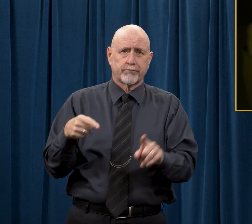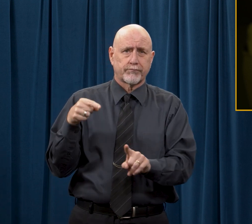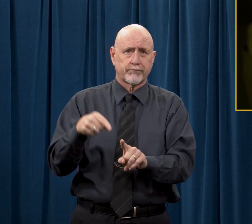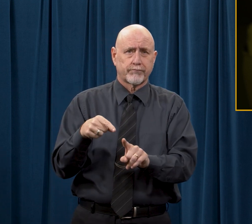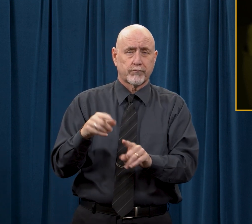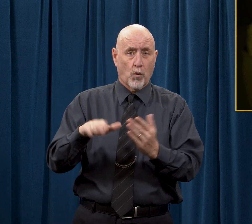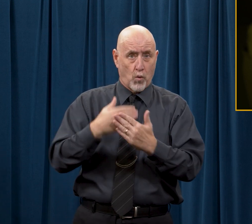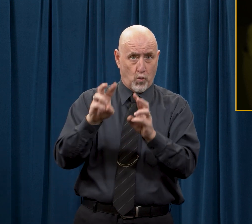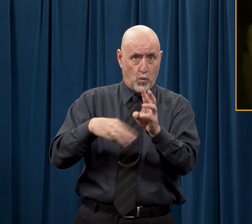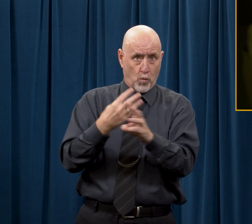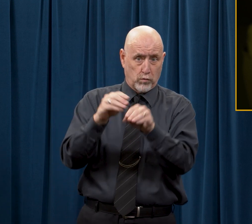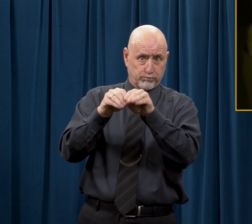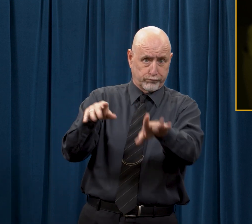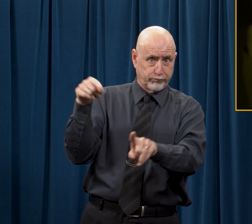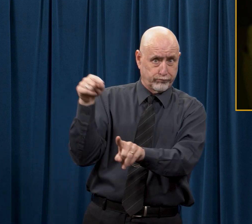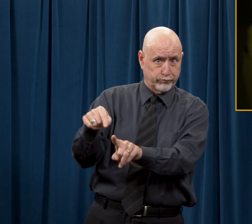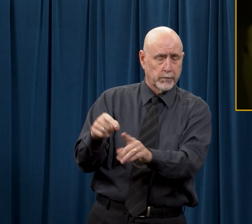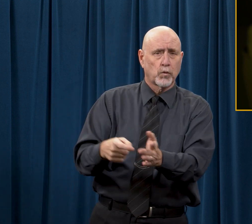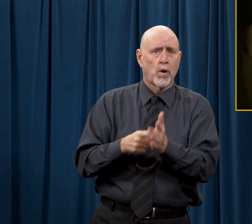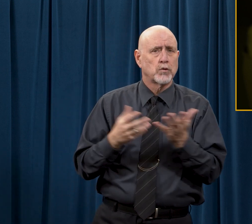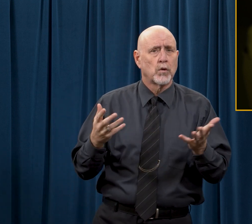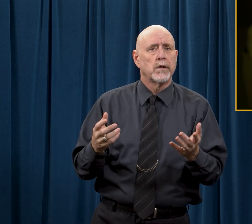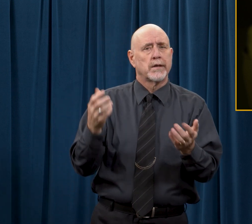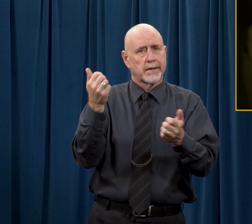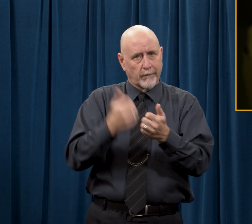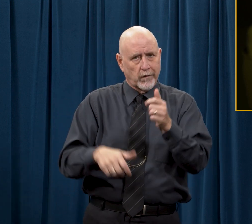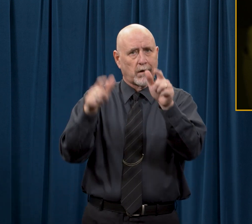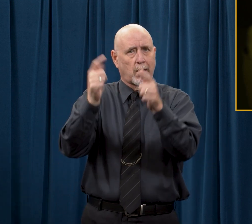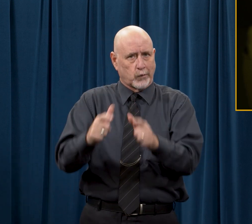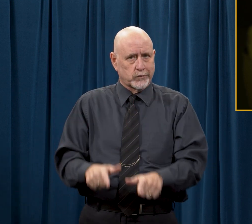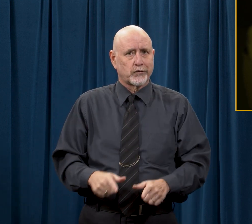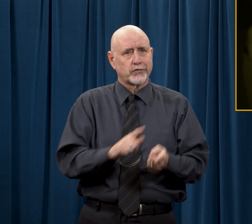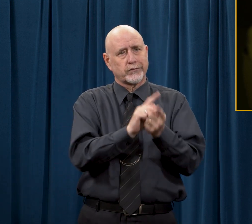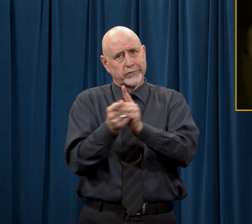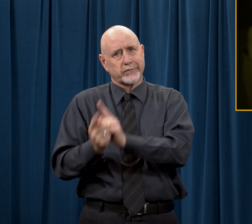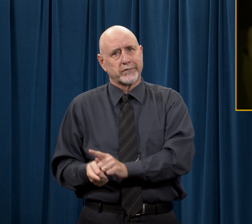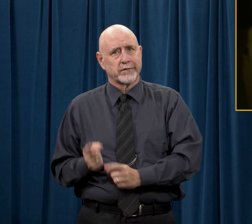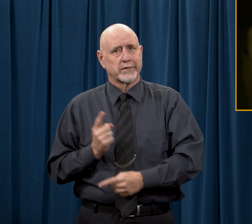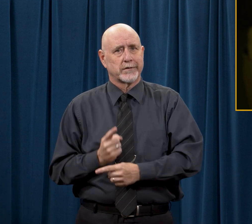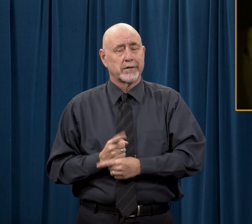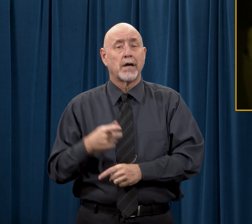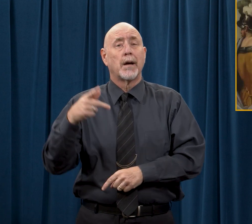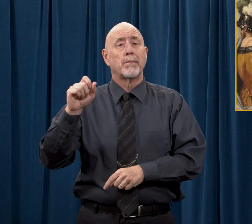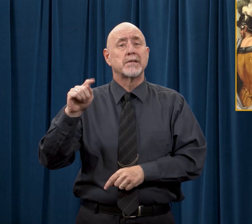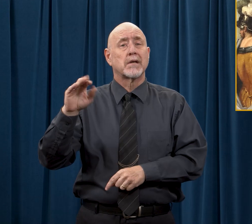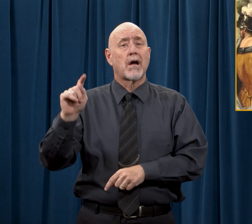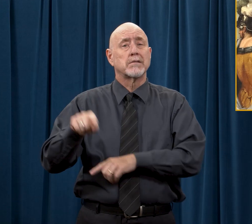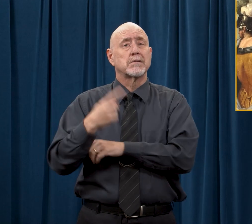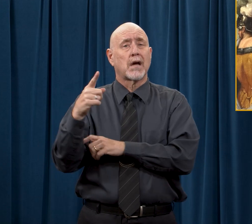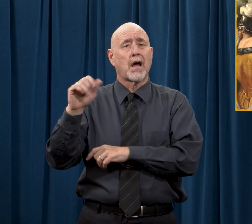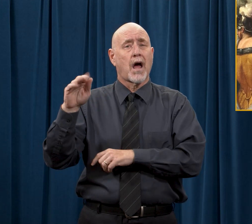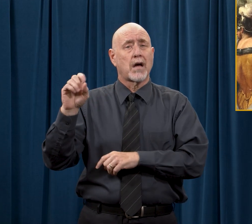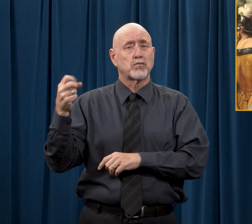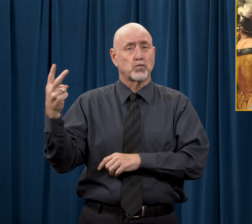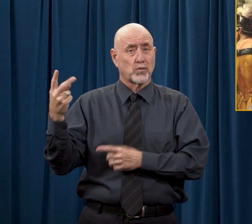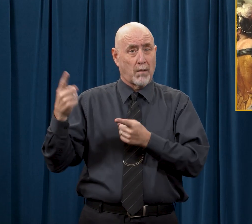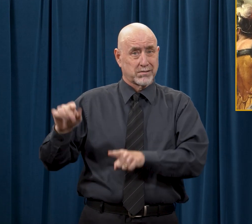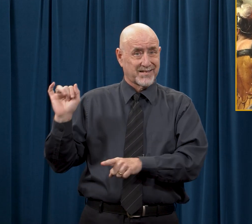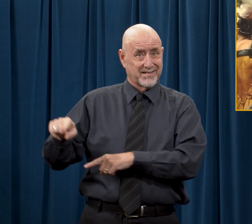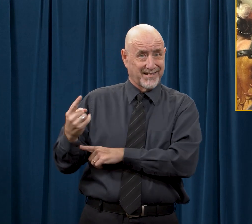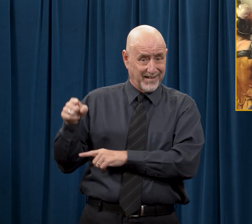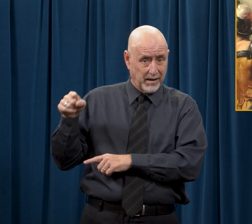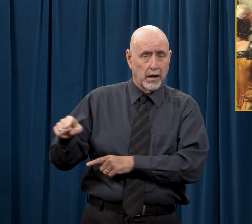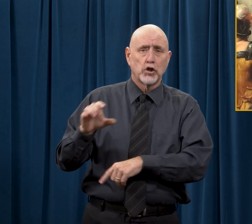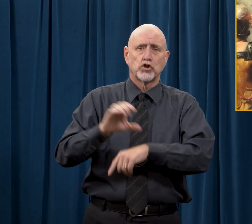whole world. Well, in order to do this, it's going to have to be translated. On the day of Pentecost in Acts